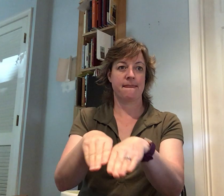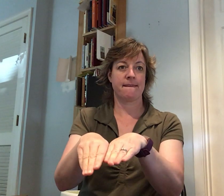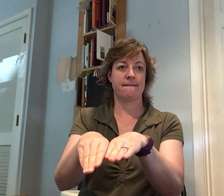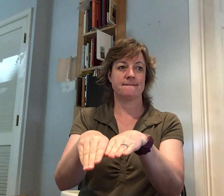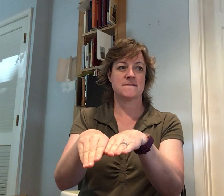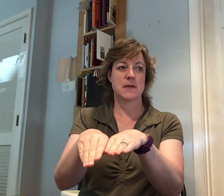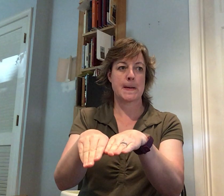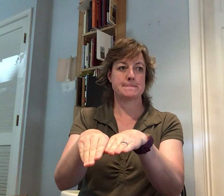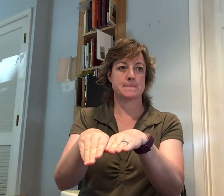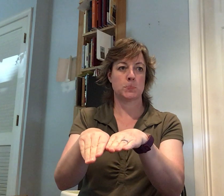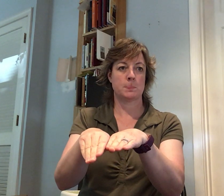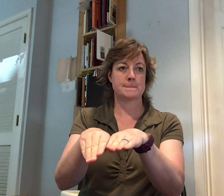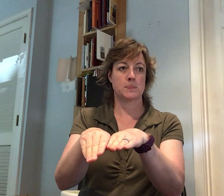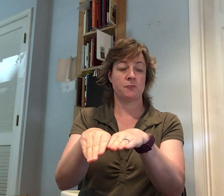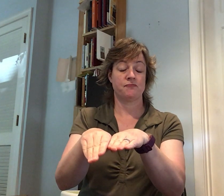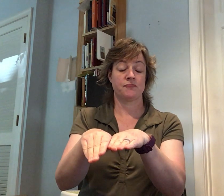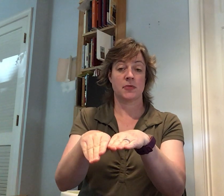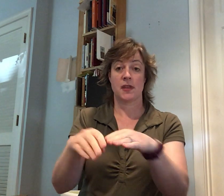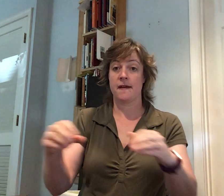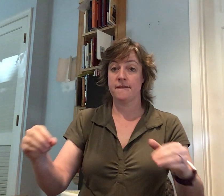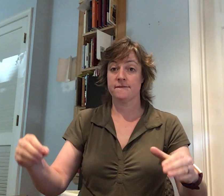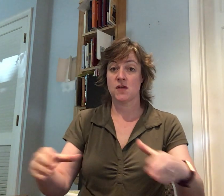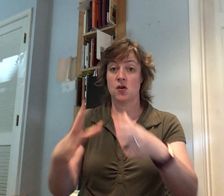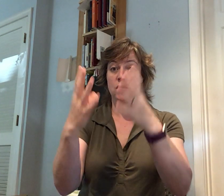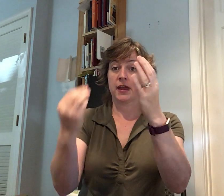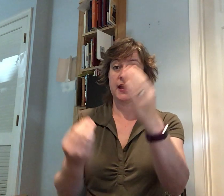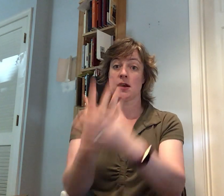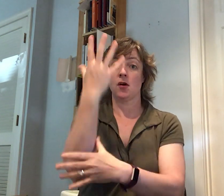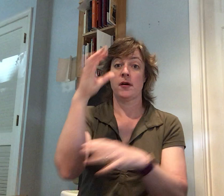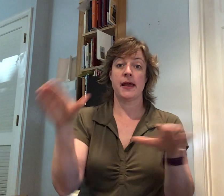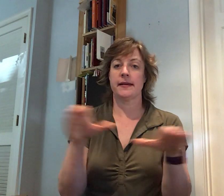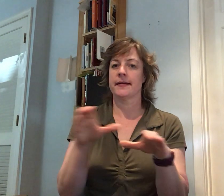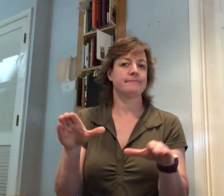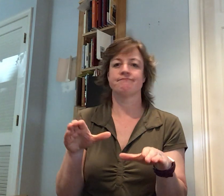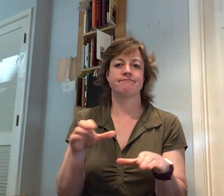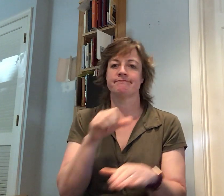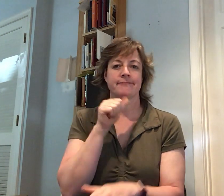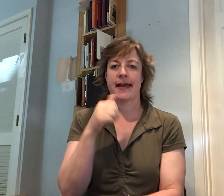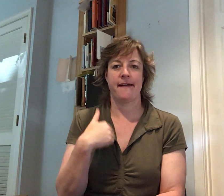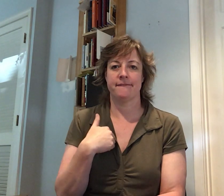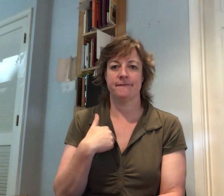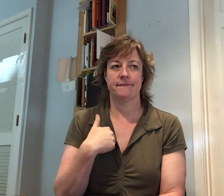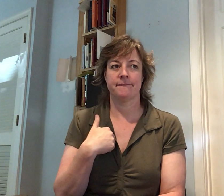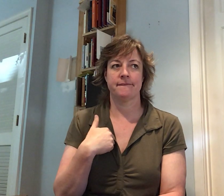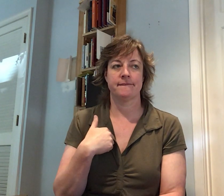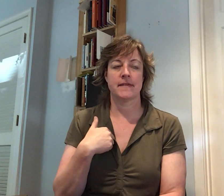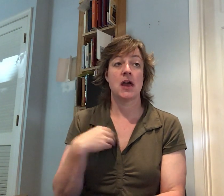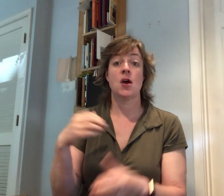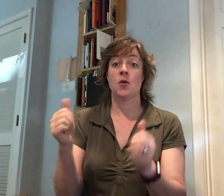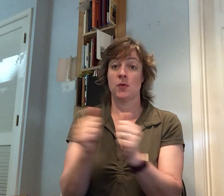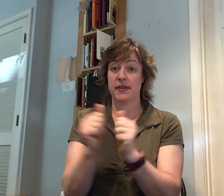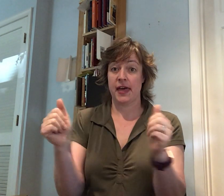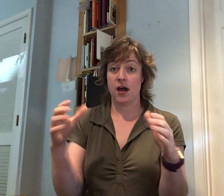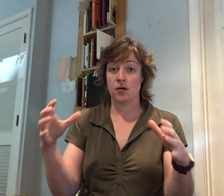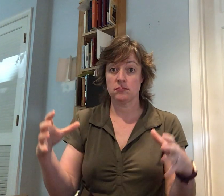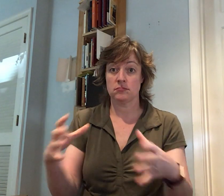earthquakes, but do not have any volcanic activity. Without volcanic activity, plates